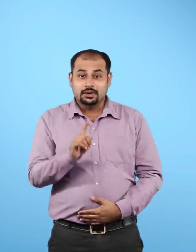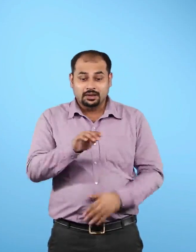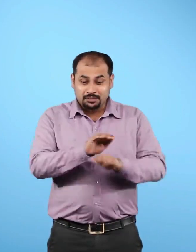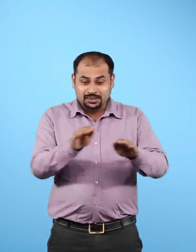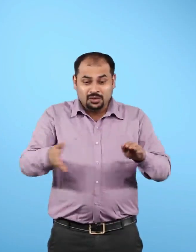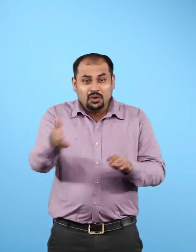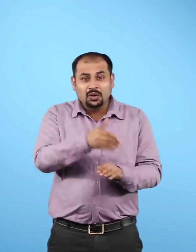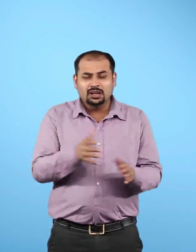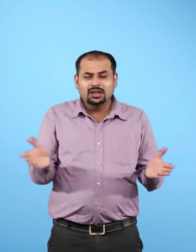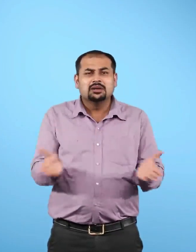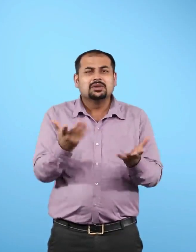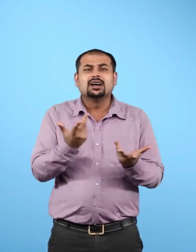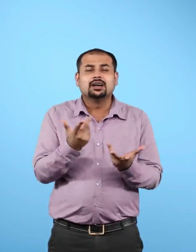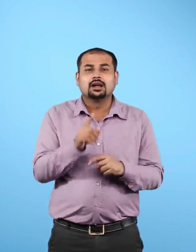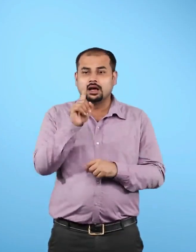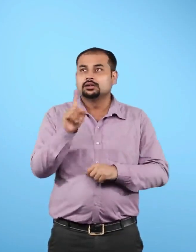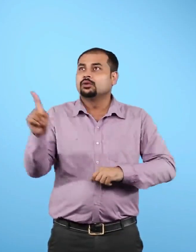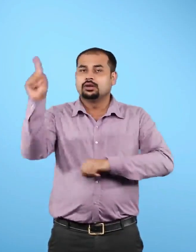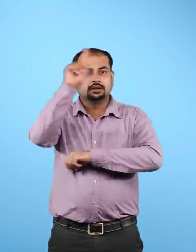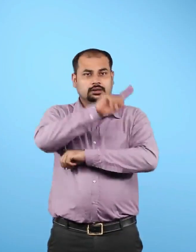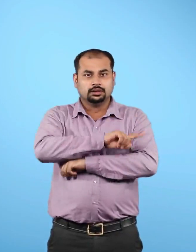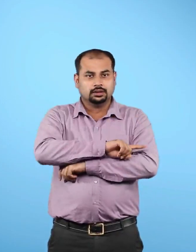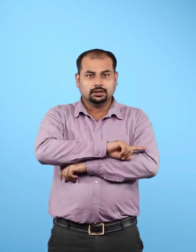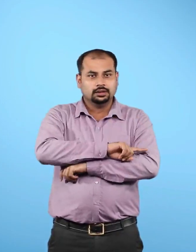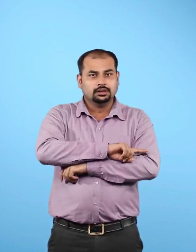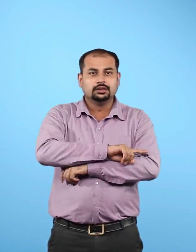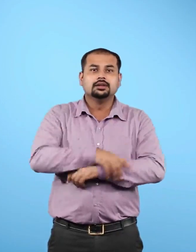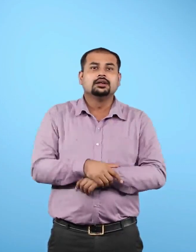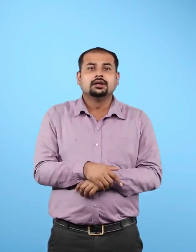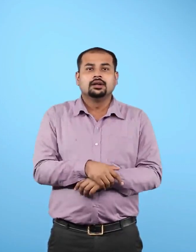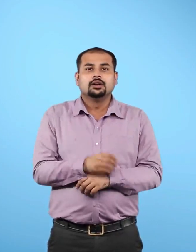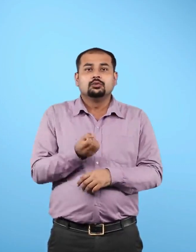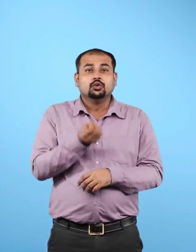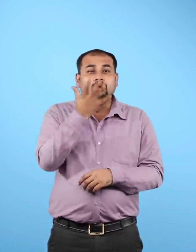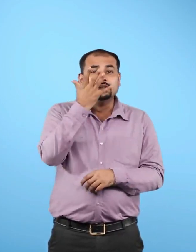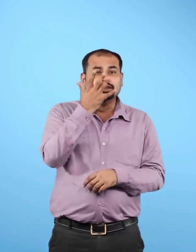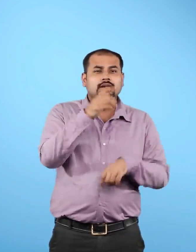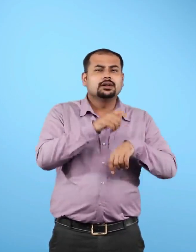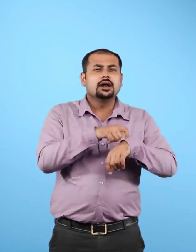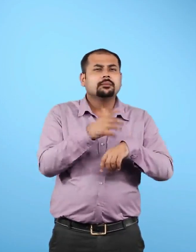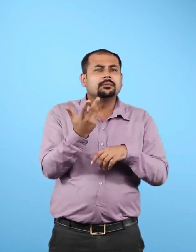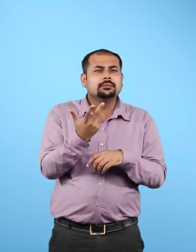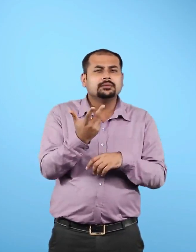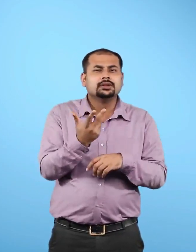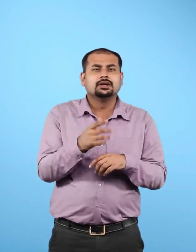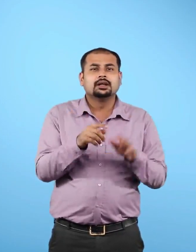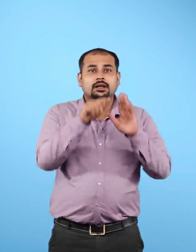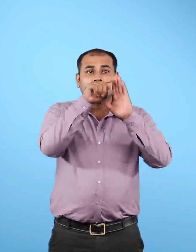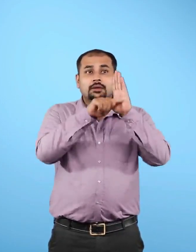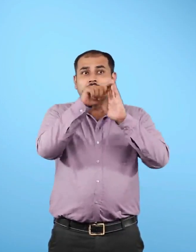Without using the terms maximum and minimum, this exercise will give them an idea that